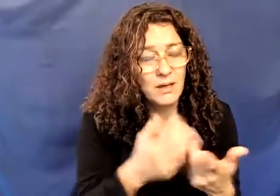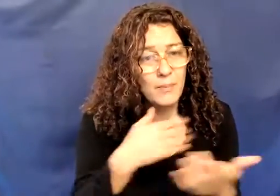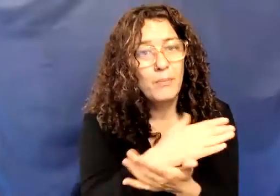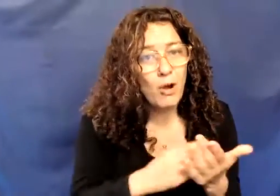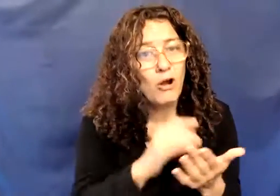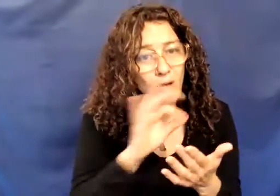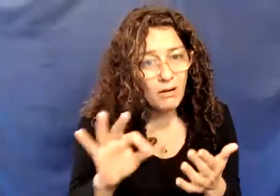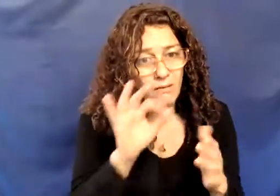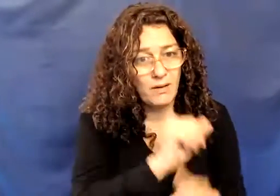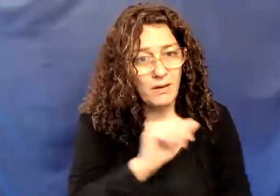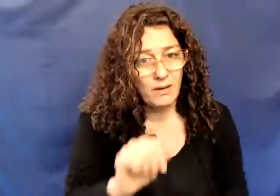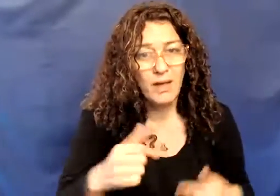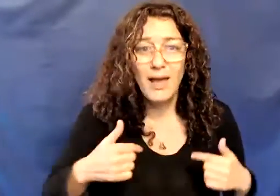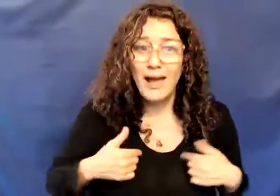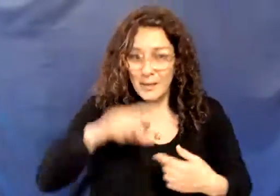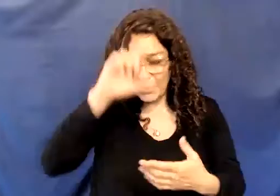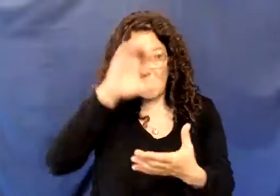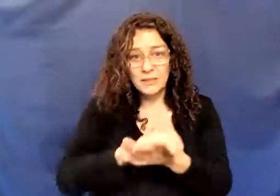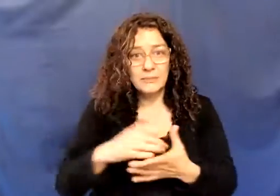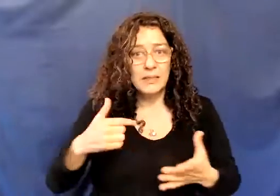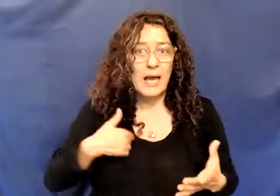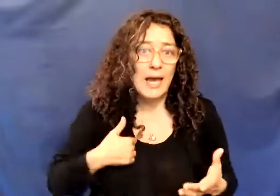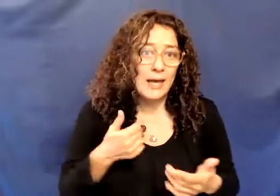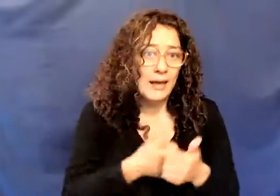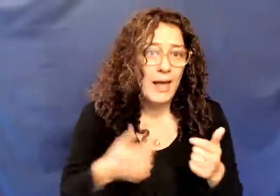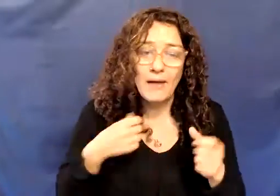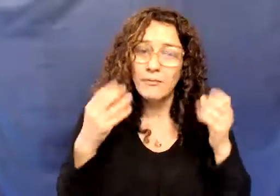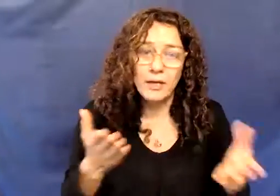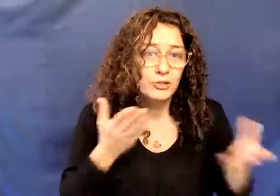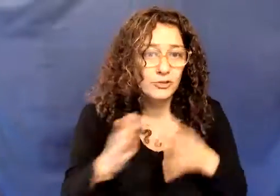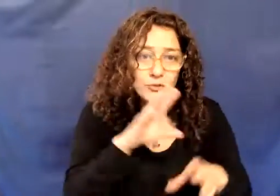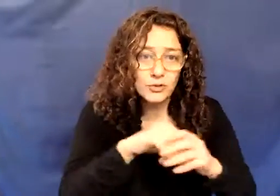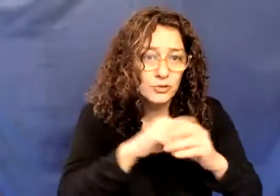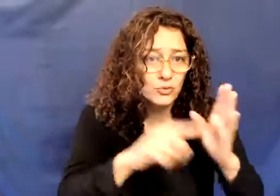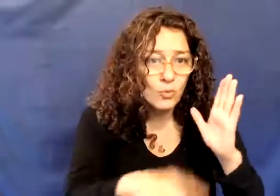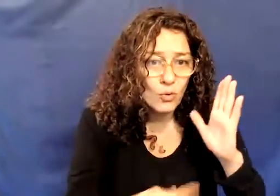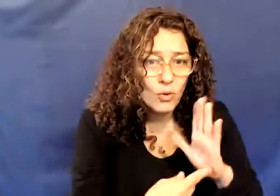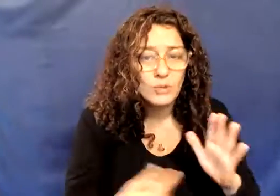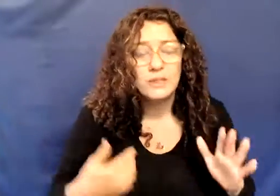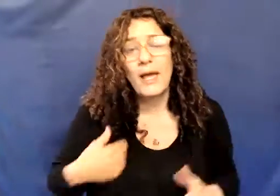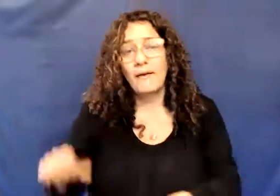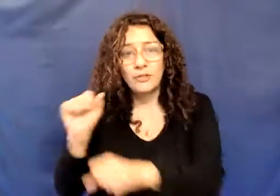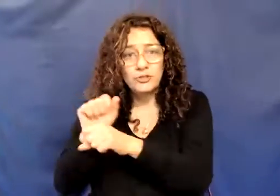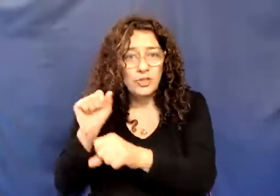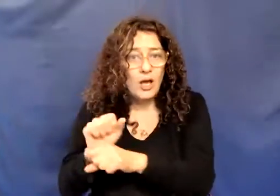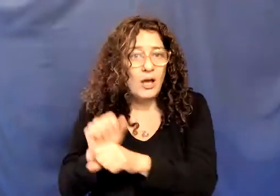employer, all these service commitments I've done, all these things I've had the opportunity to rotate out